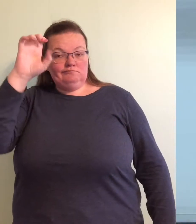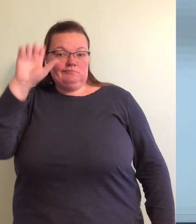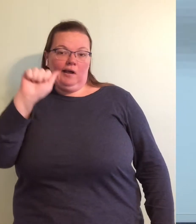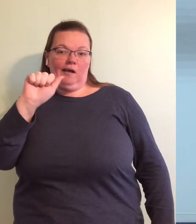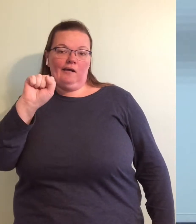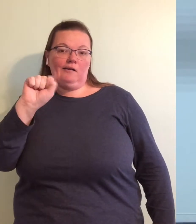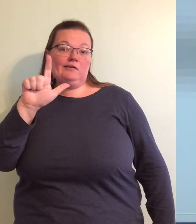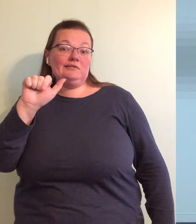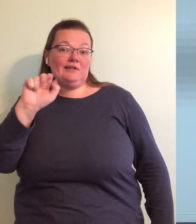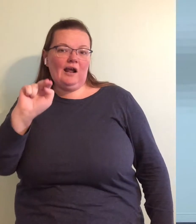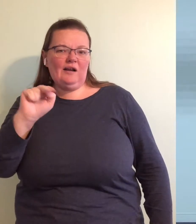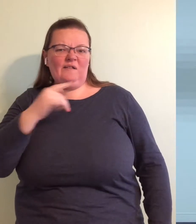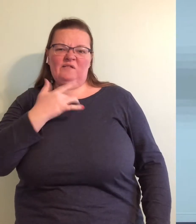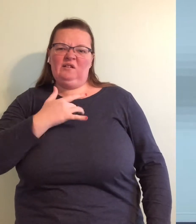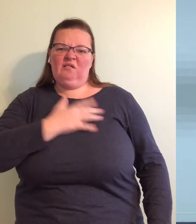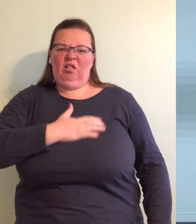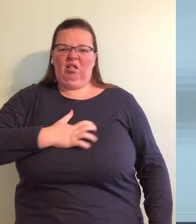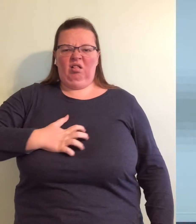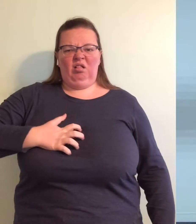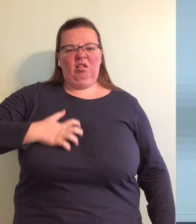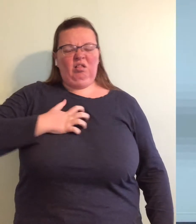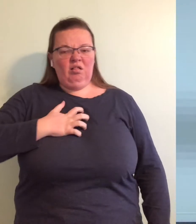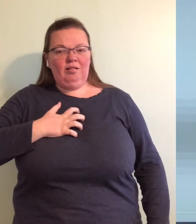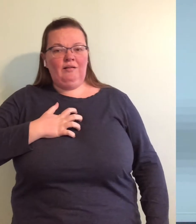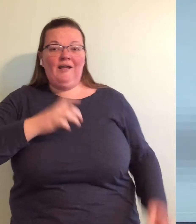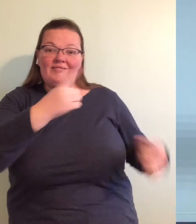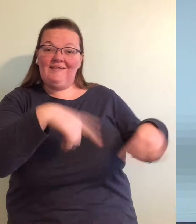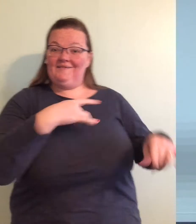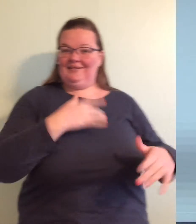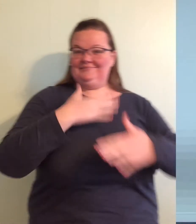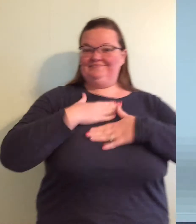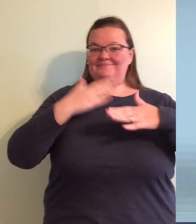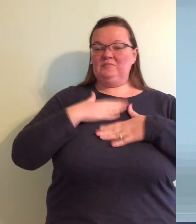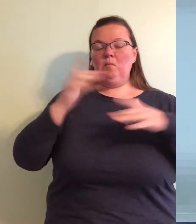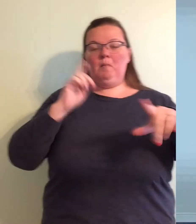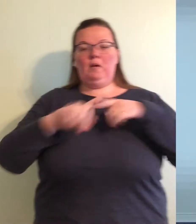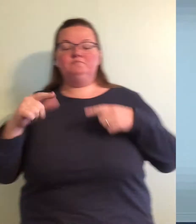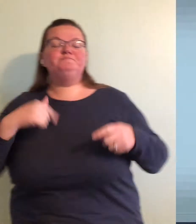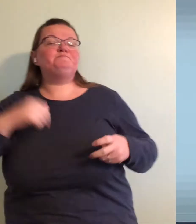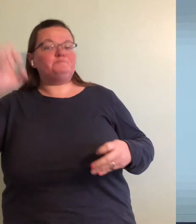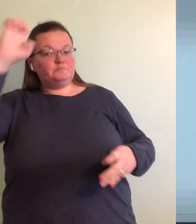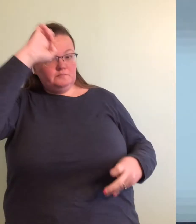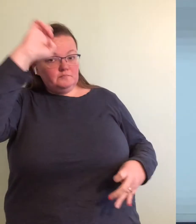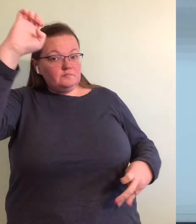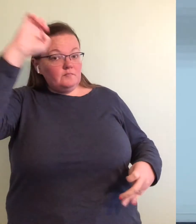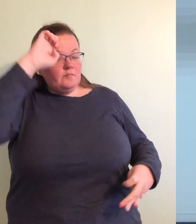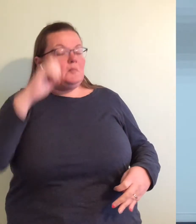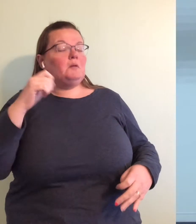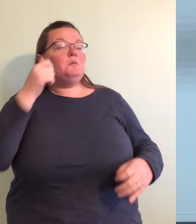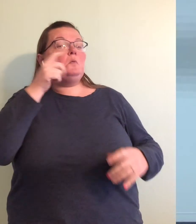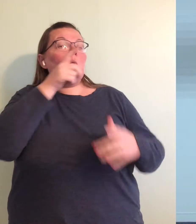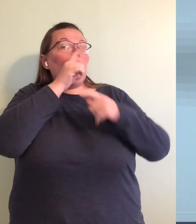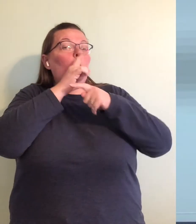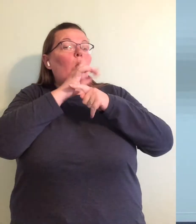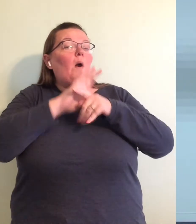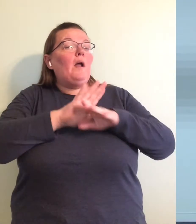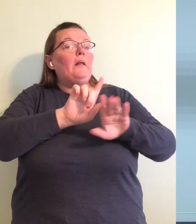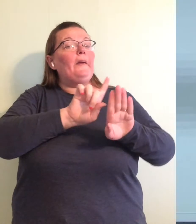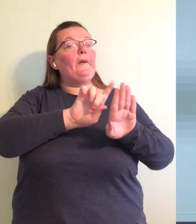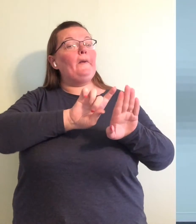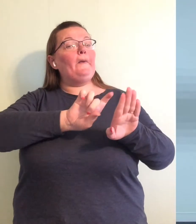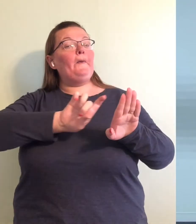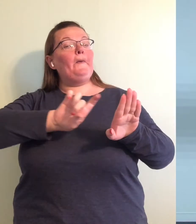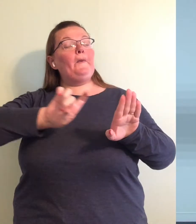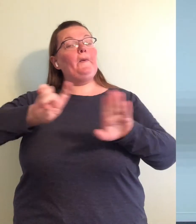Just as Mr. Beaver had been repeating the rhyme about Adam's flesh and Adam's bone, Edmund had been very quietly turning the door